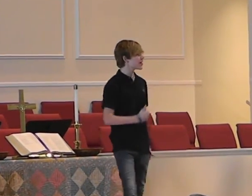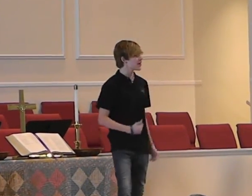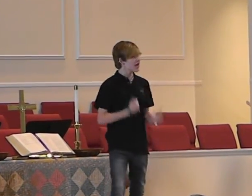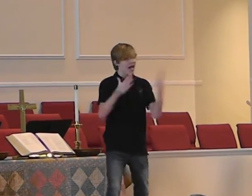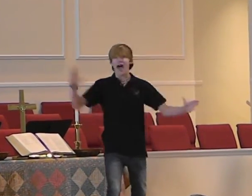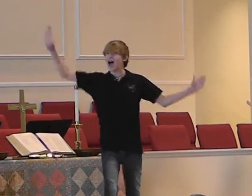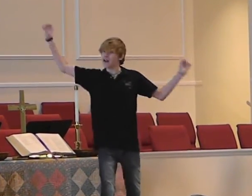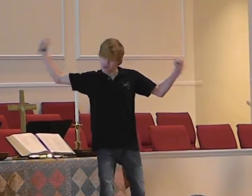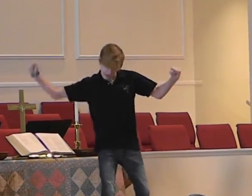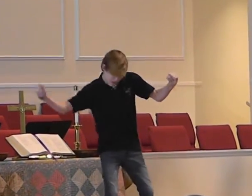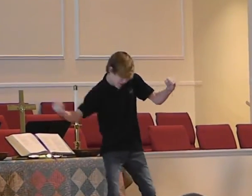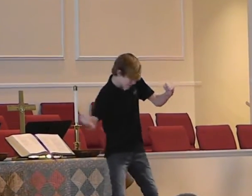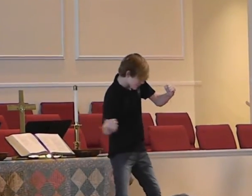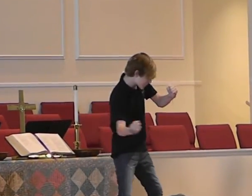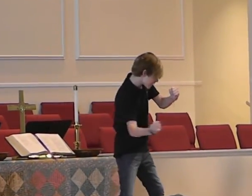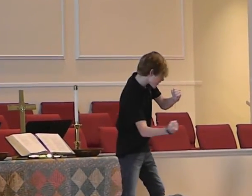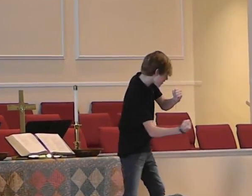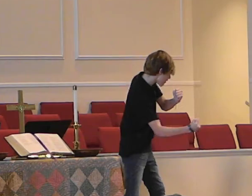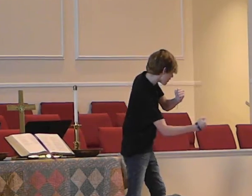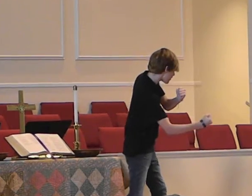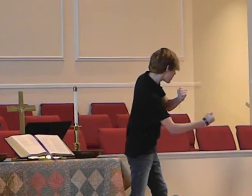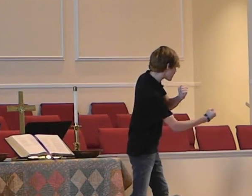How you love me